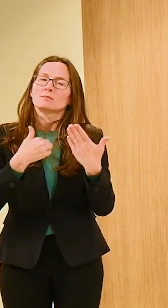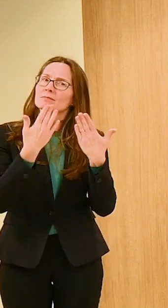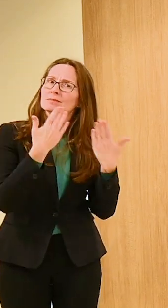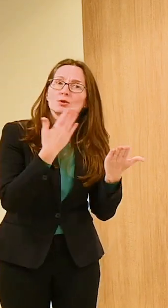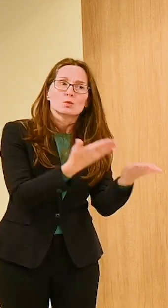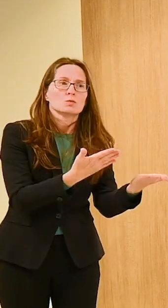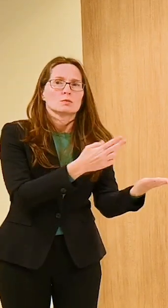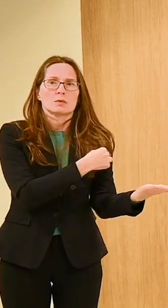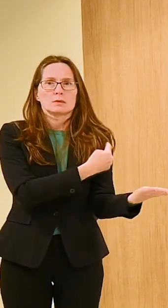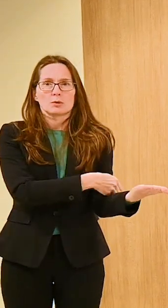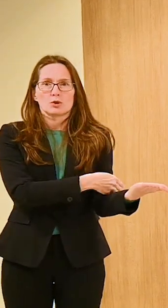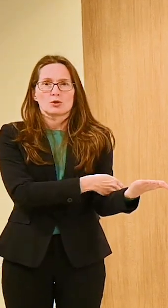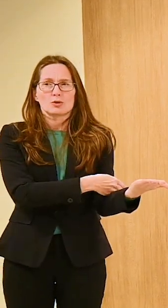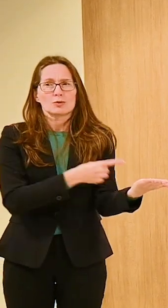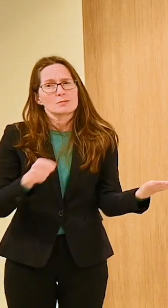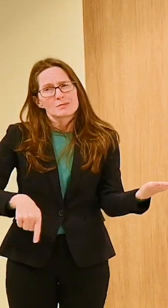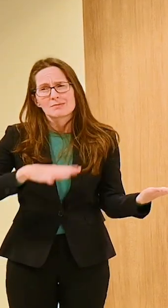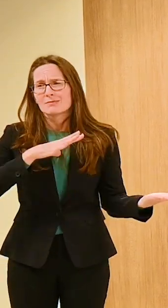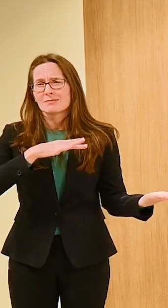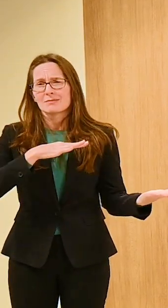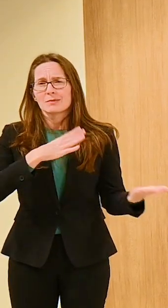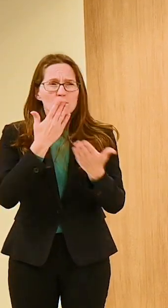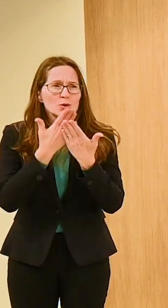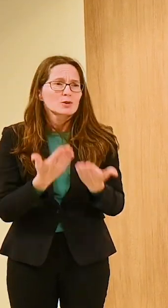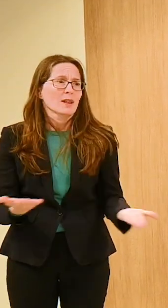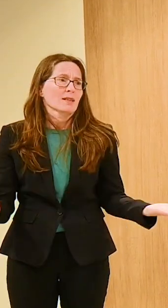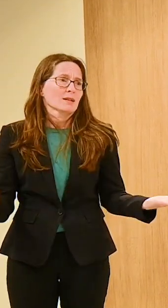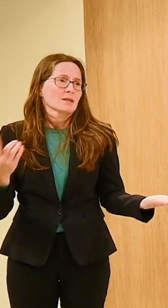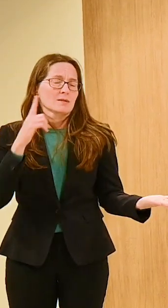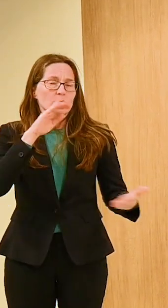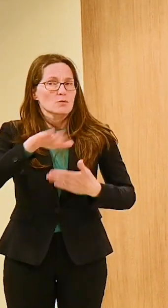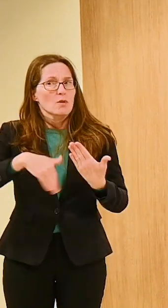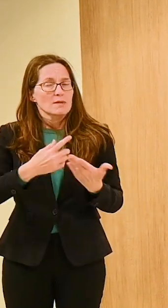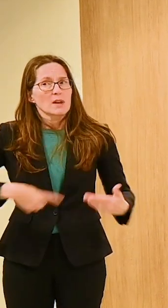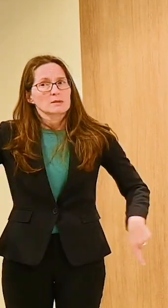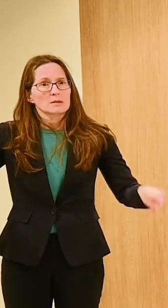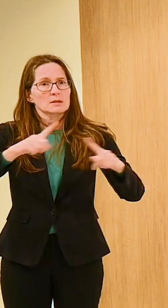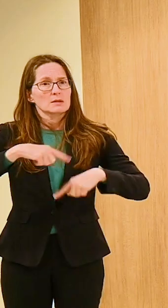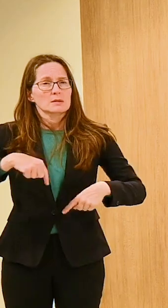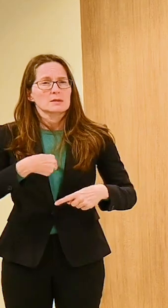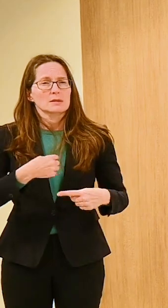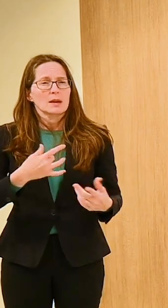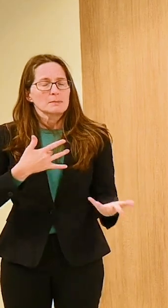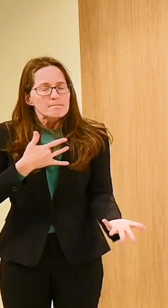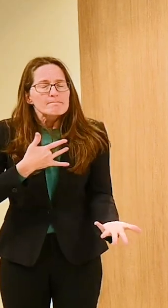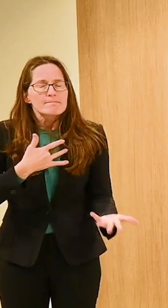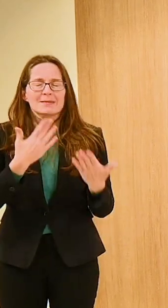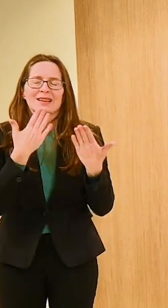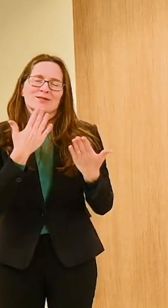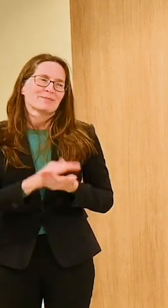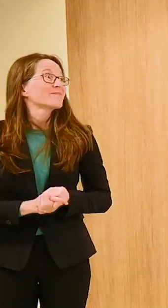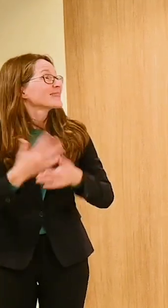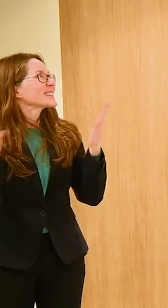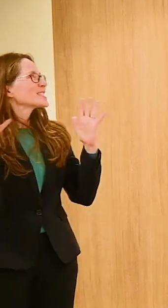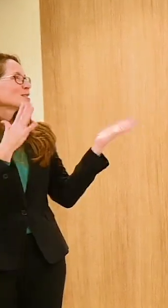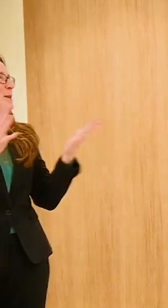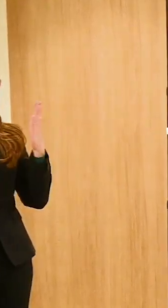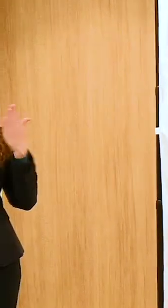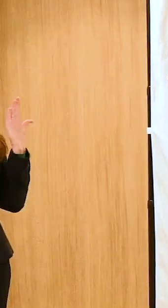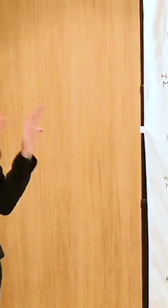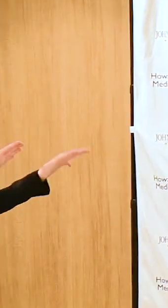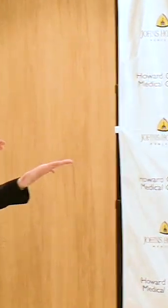This is really a good thing. It's a good thing for all of us, and I'm just very thankful. Thank